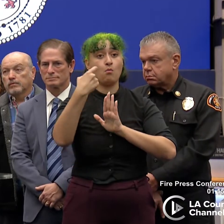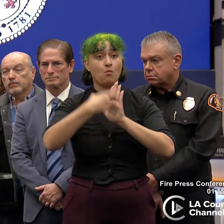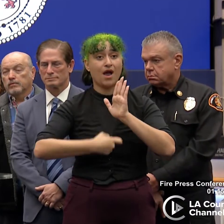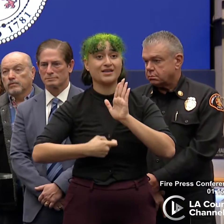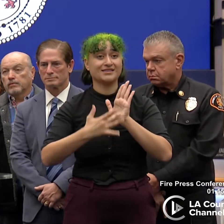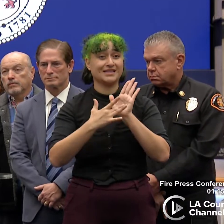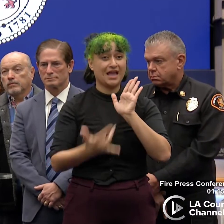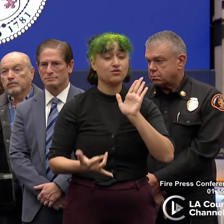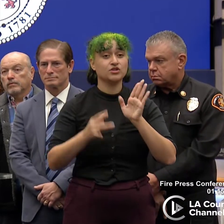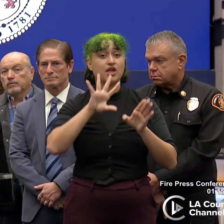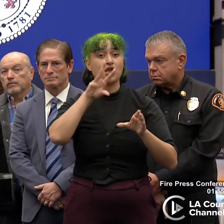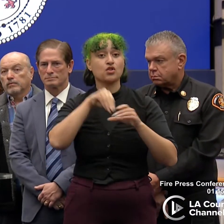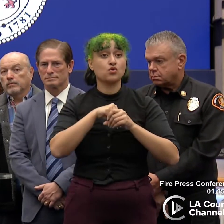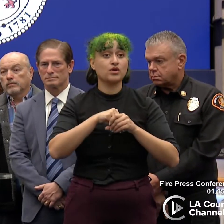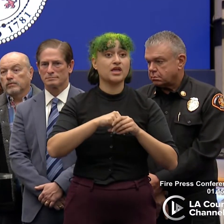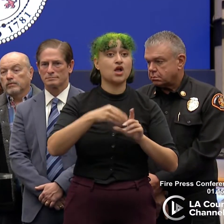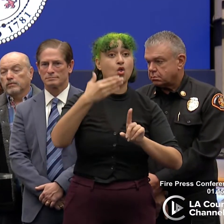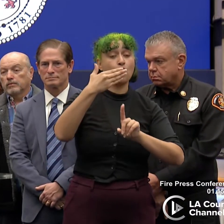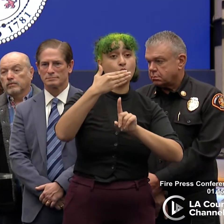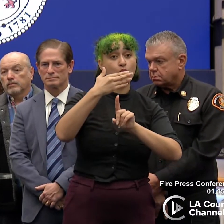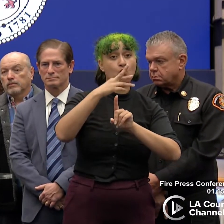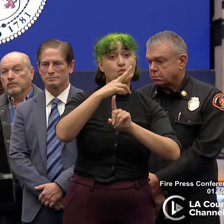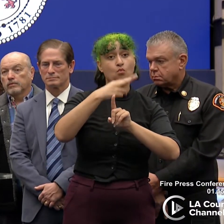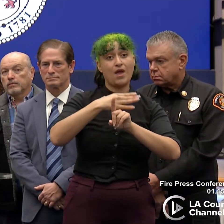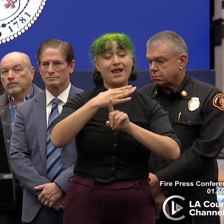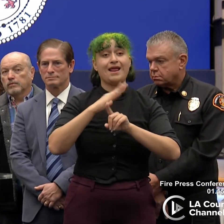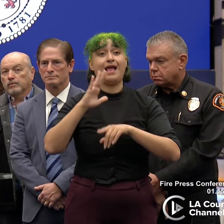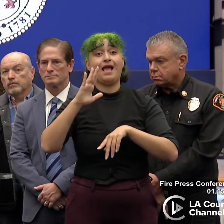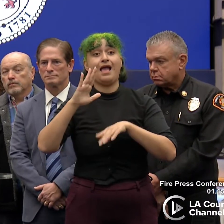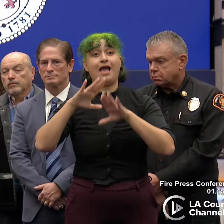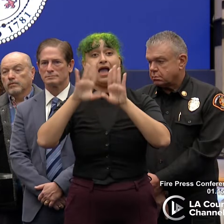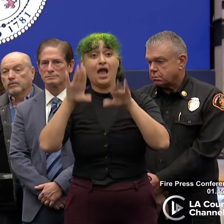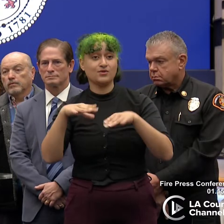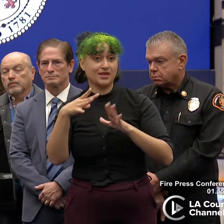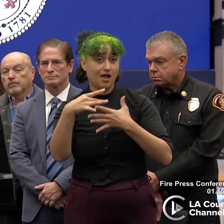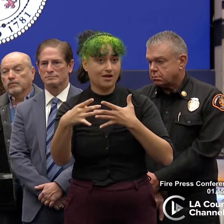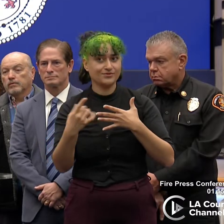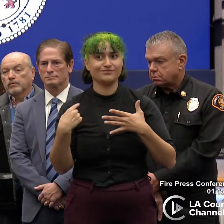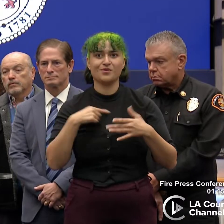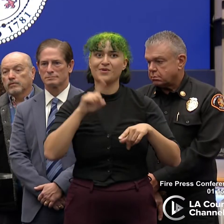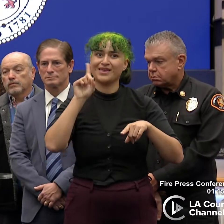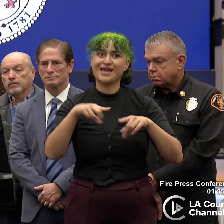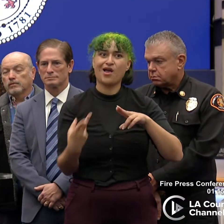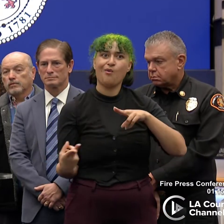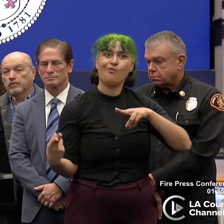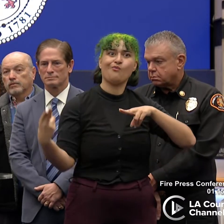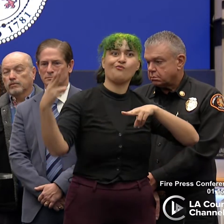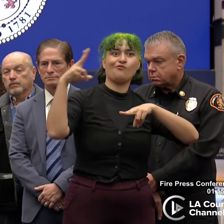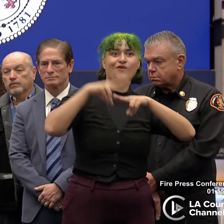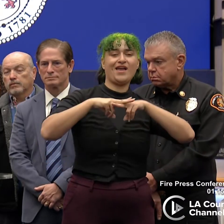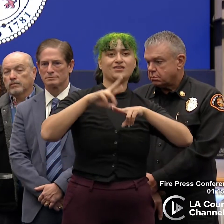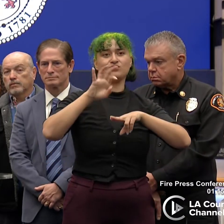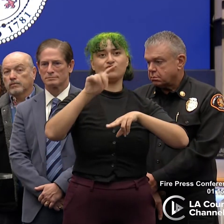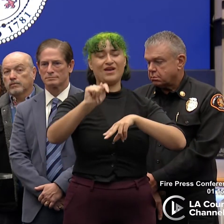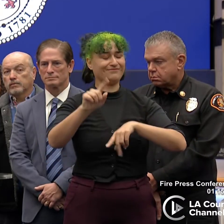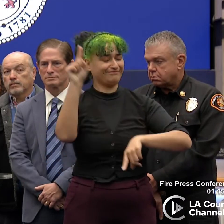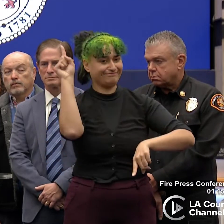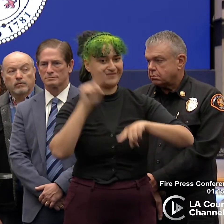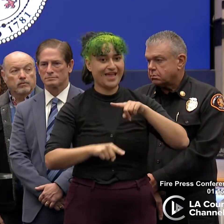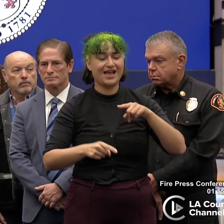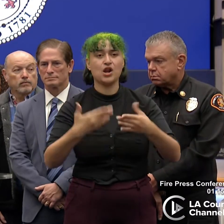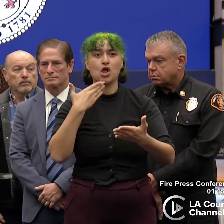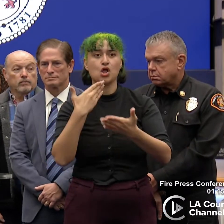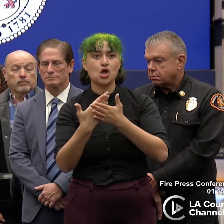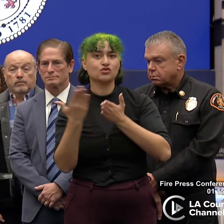gouging, including on rent and housing options. We cannot raise the price of rent,